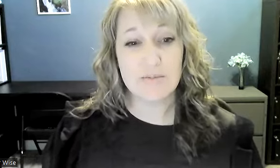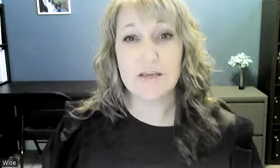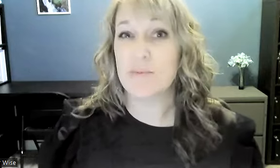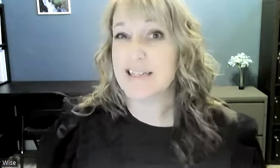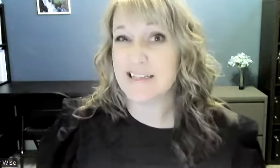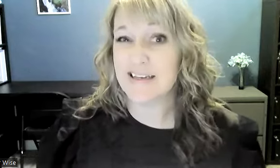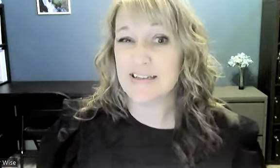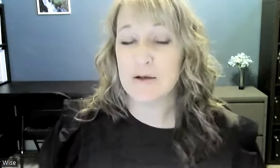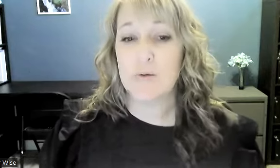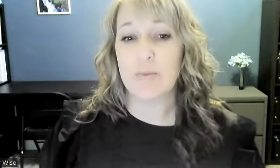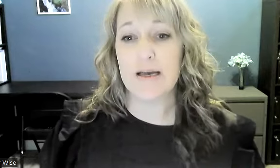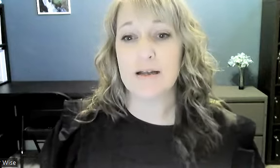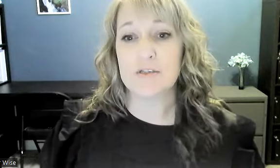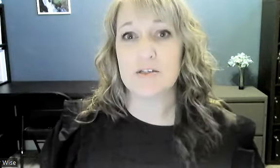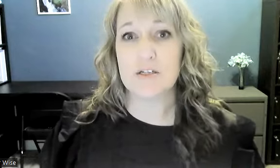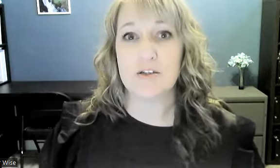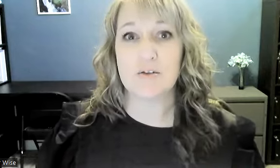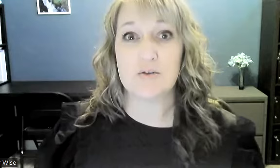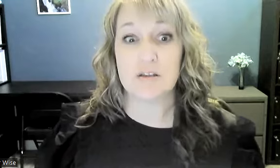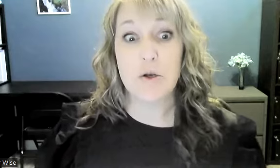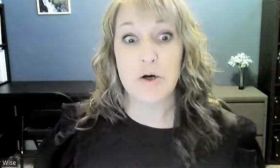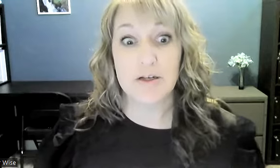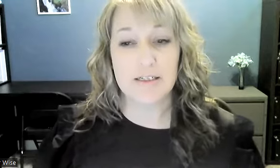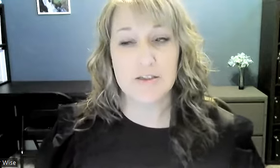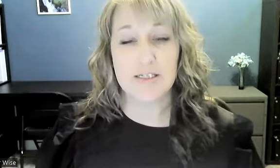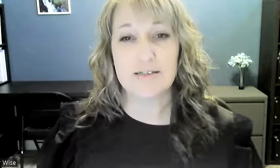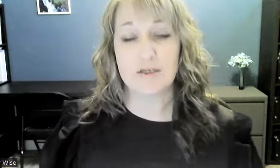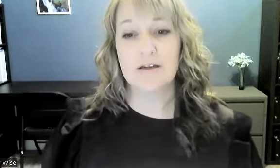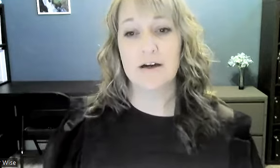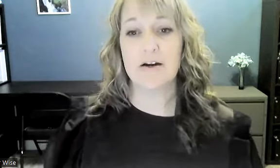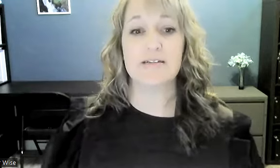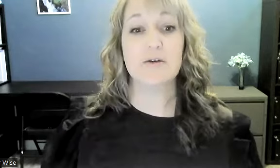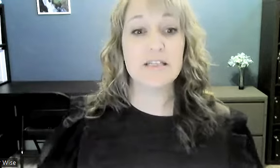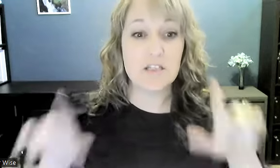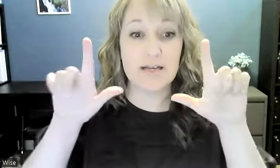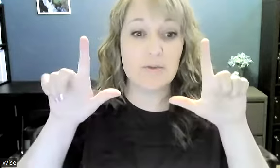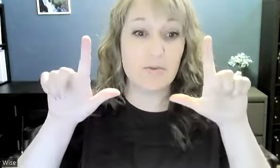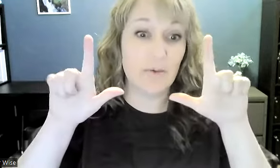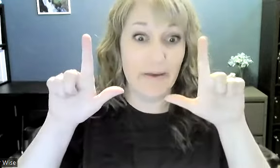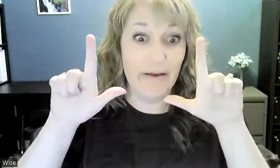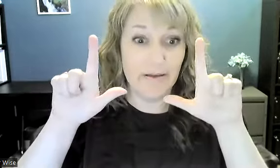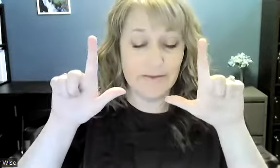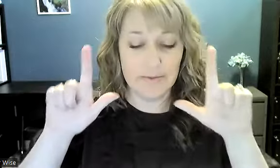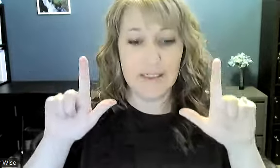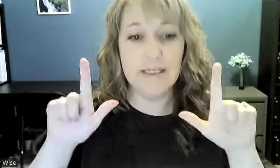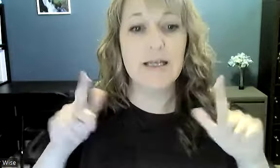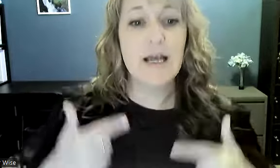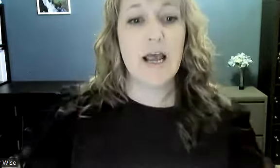You might see it, but I would suggest you use the non-initialized one. All right, so initialized would be with L's, right? And